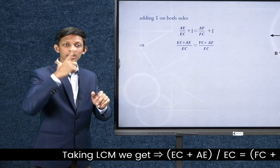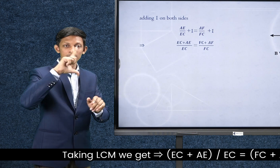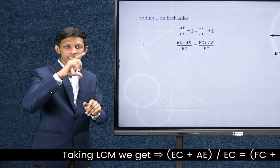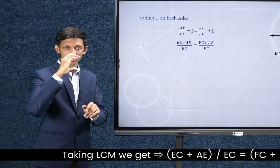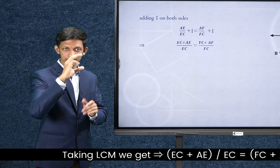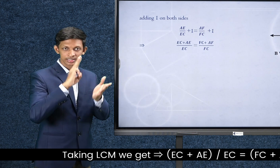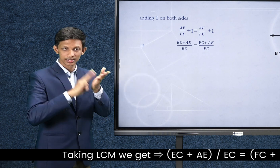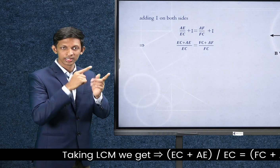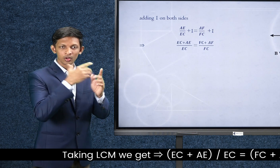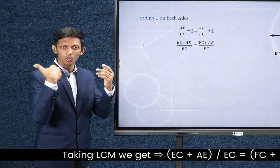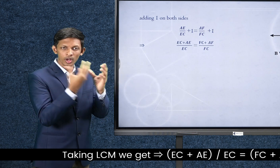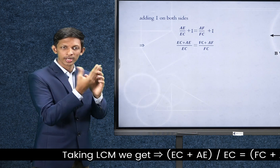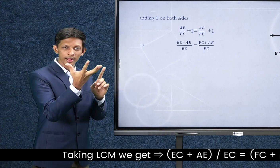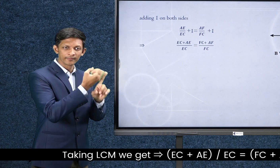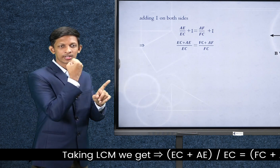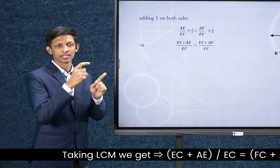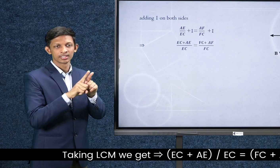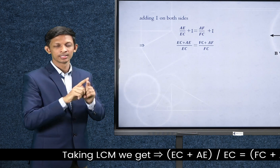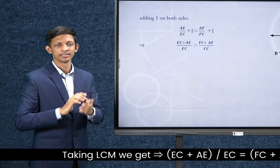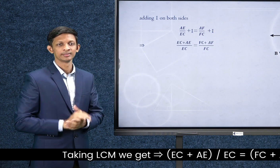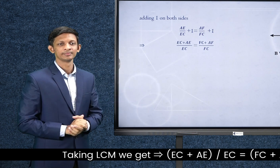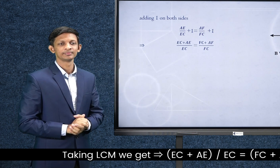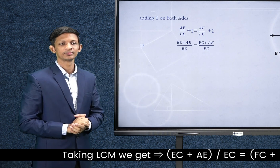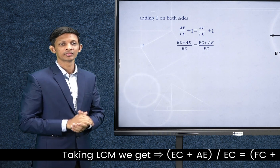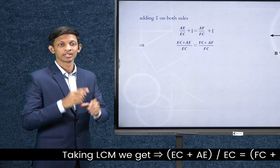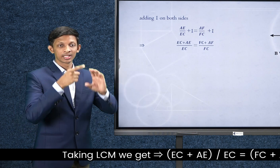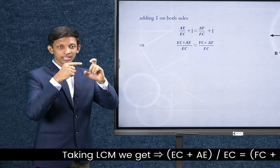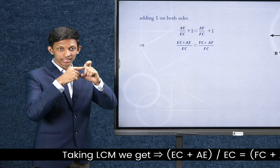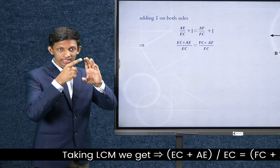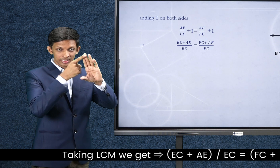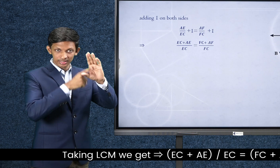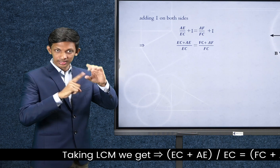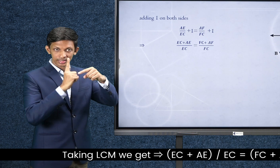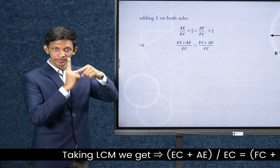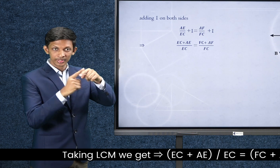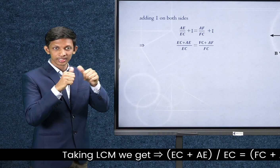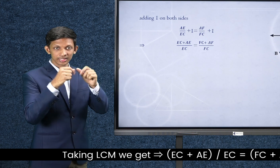get EC plus AE by EC is equal to FC plus AF by FC.